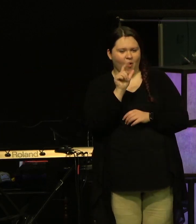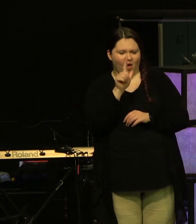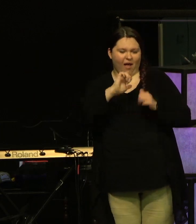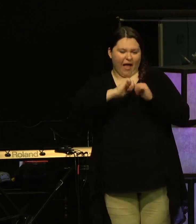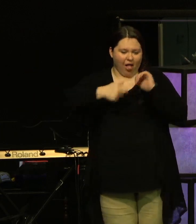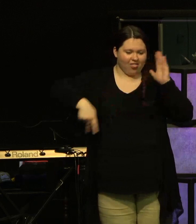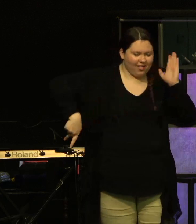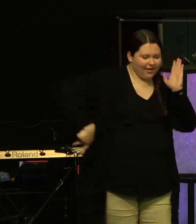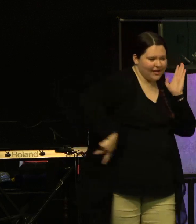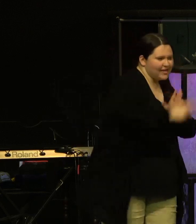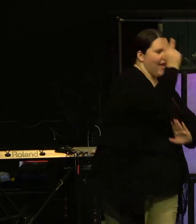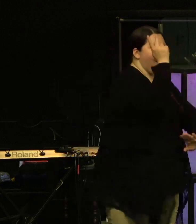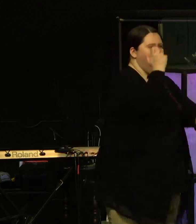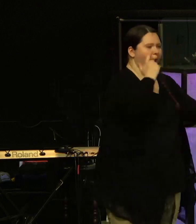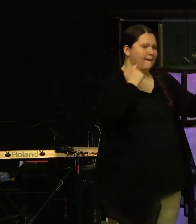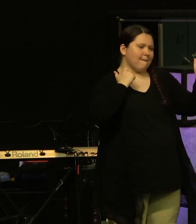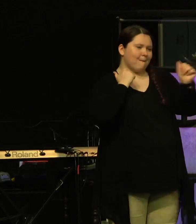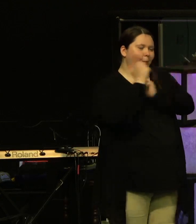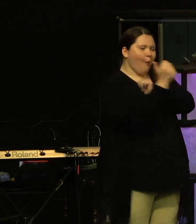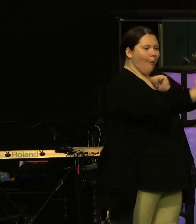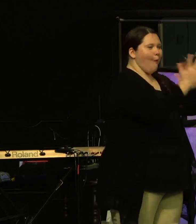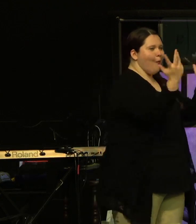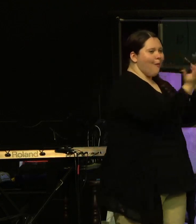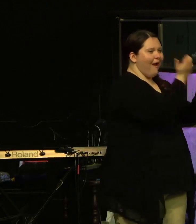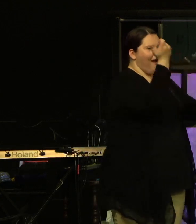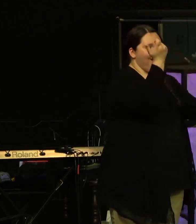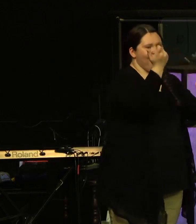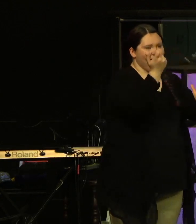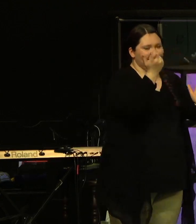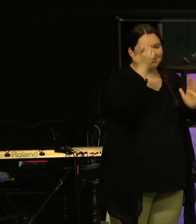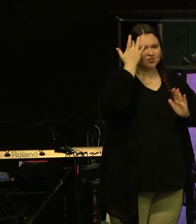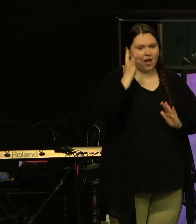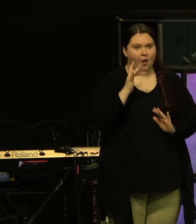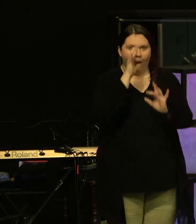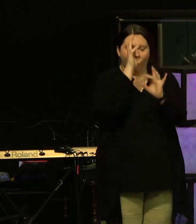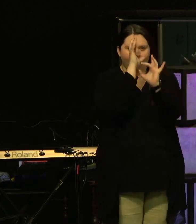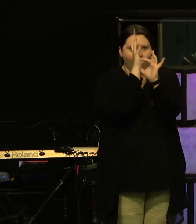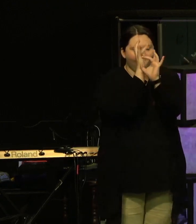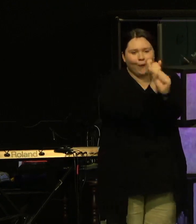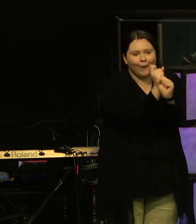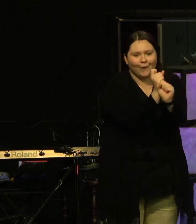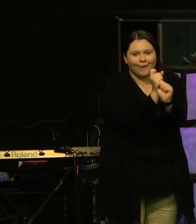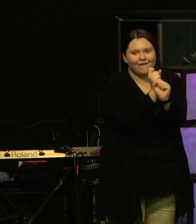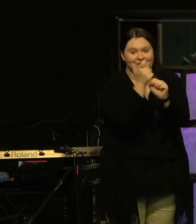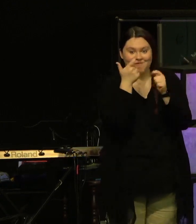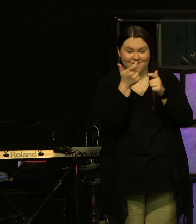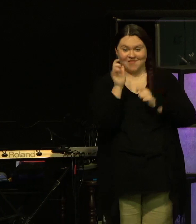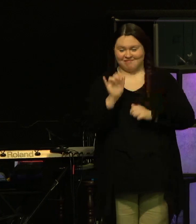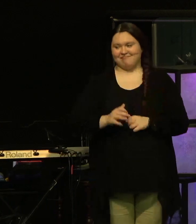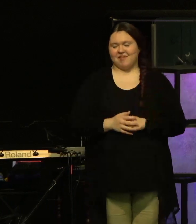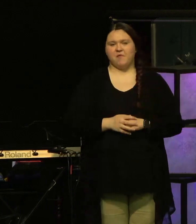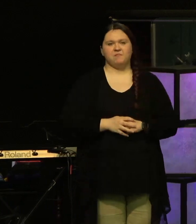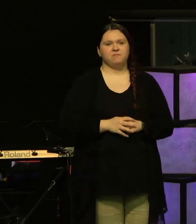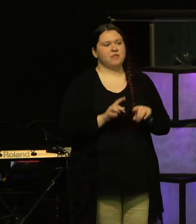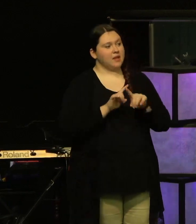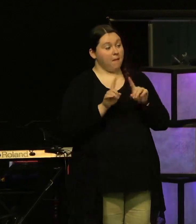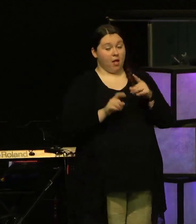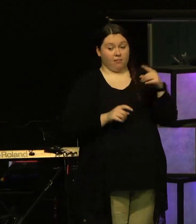it past the goalie and all that. She was just fascinated to see some of that. But this